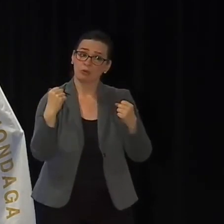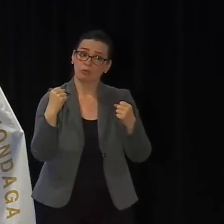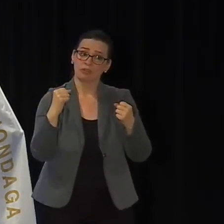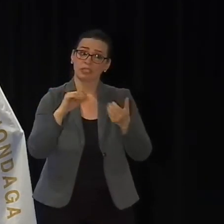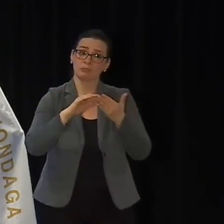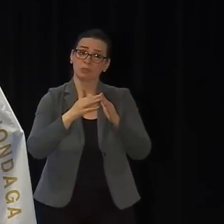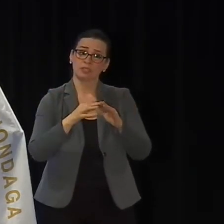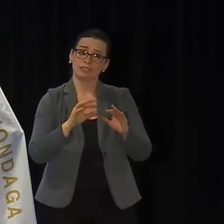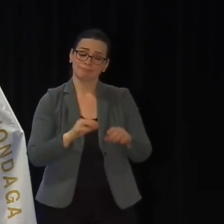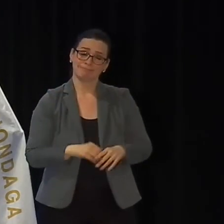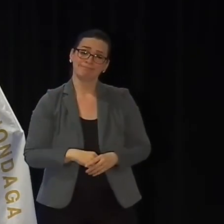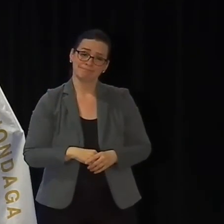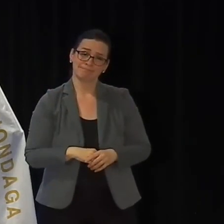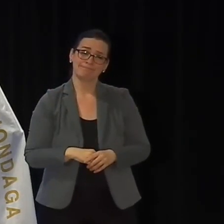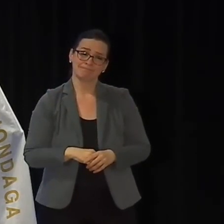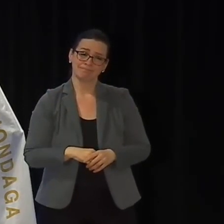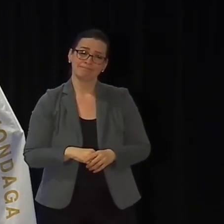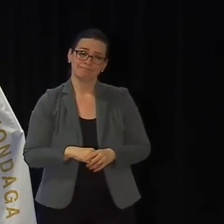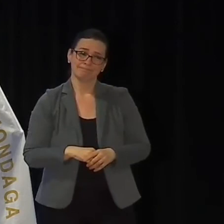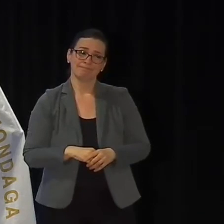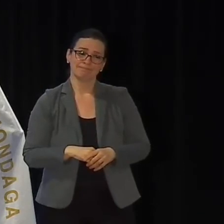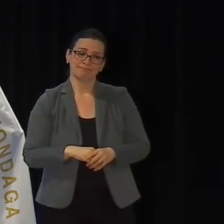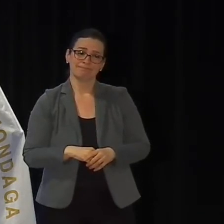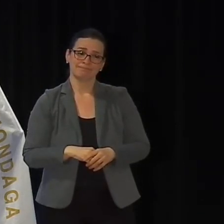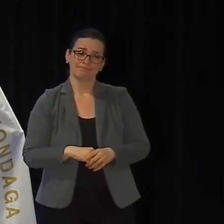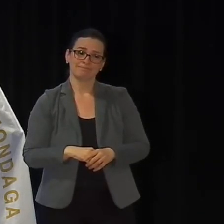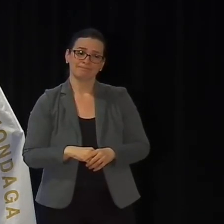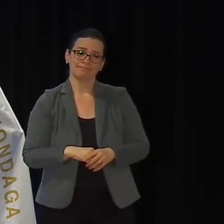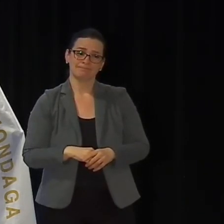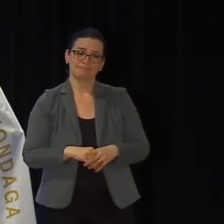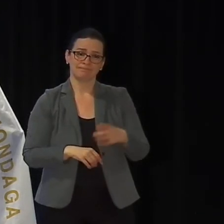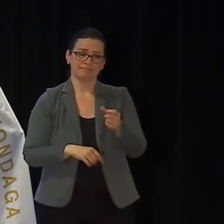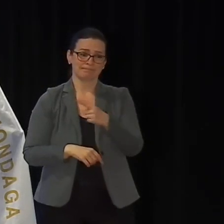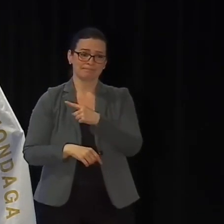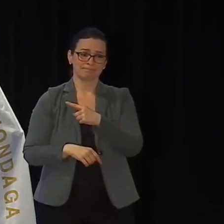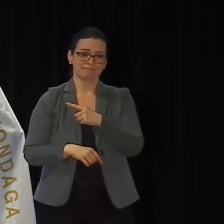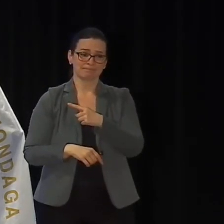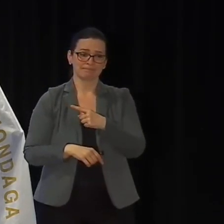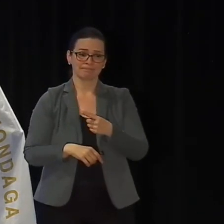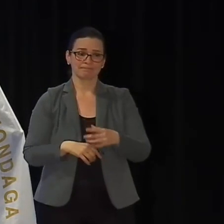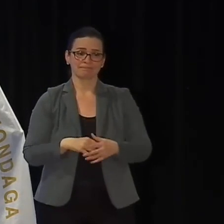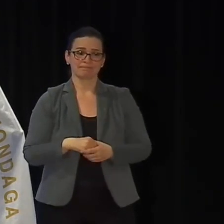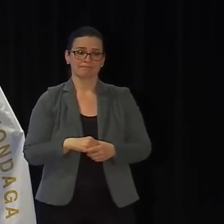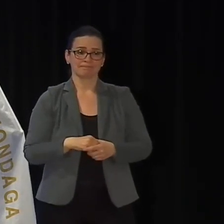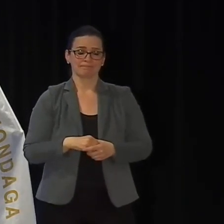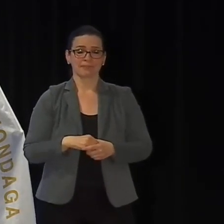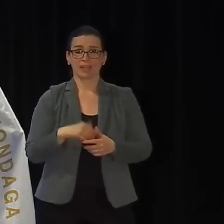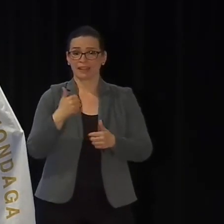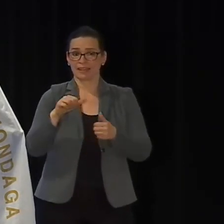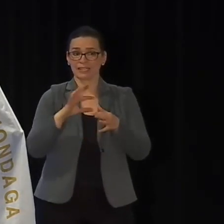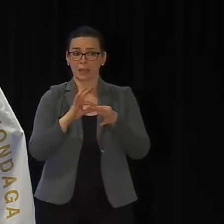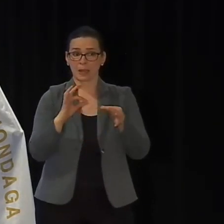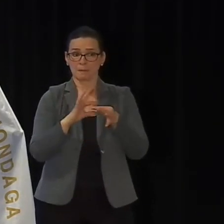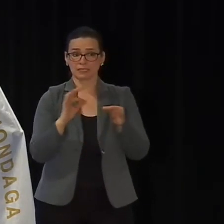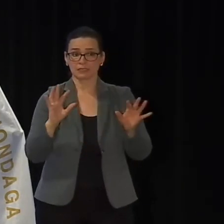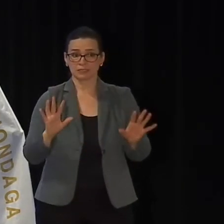Anyone you're interested in? Well, I think Gonzaga is just gonna. I mean, they're arguably one of the best teams we've